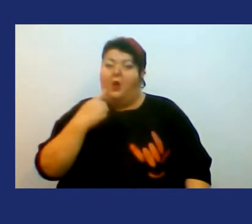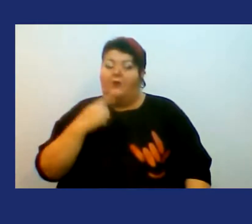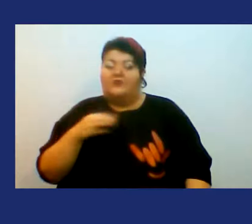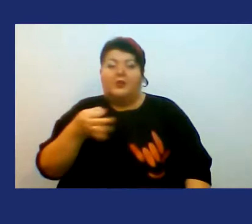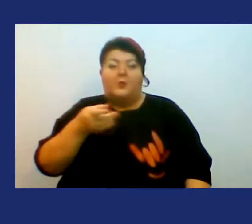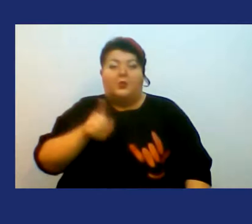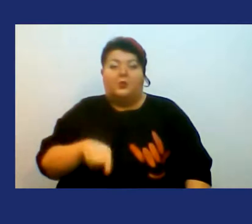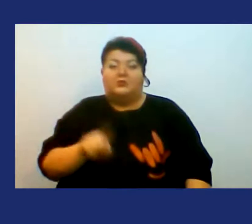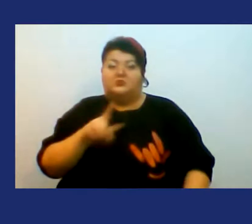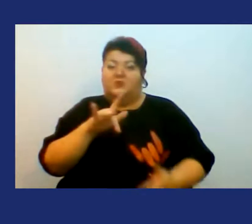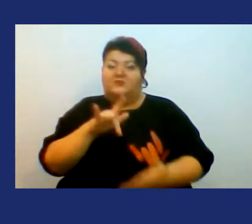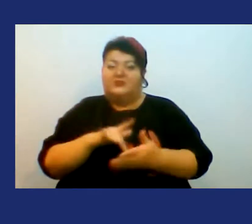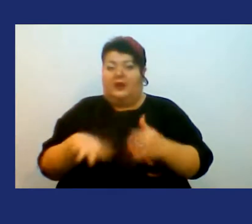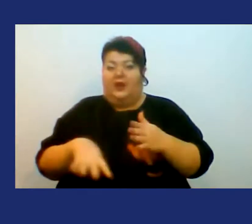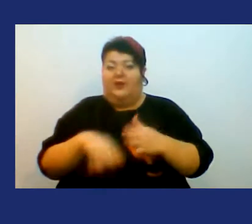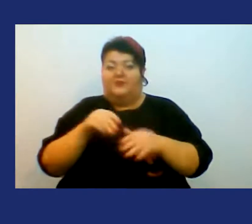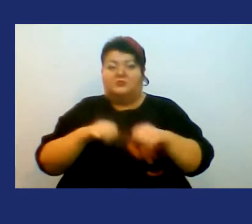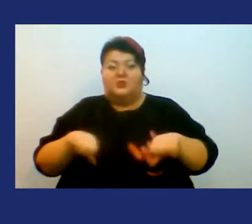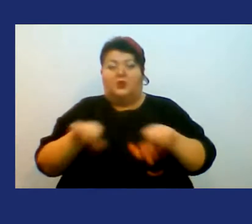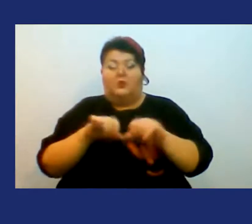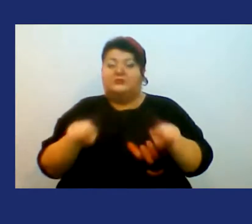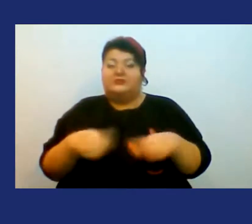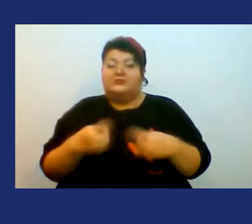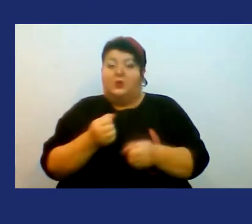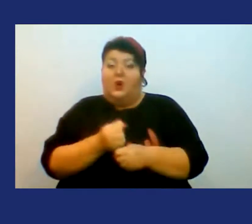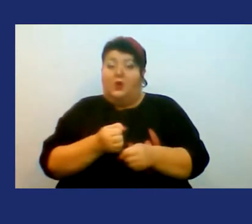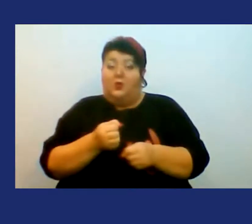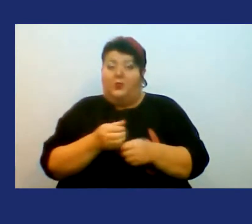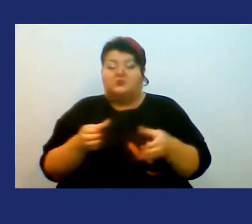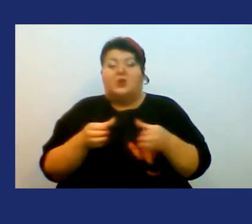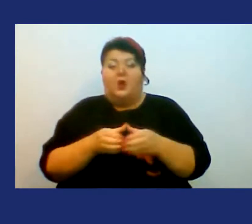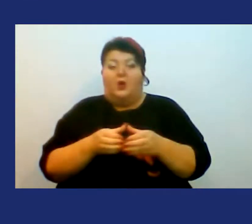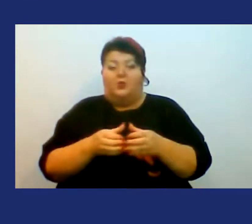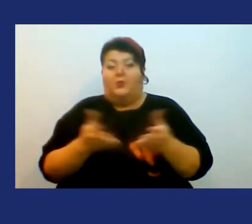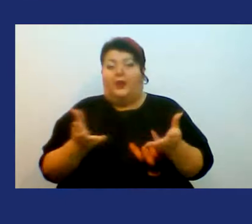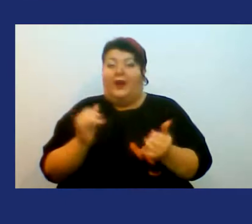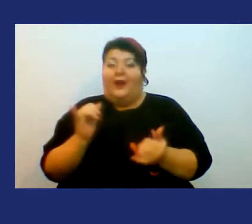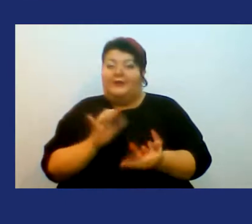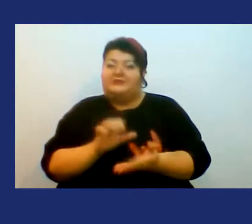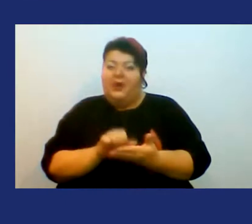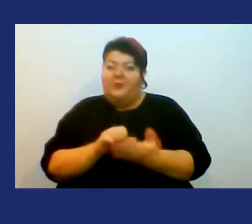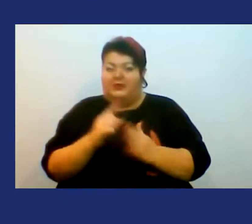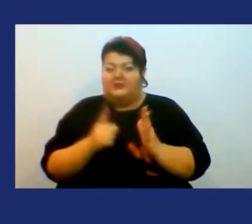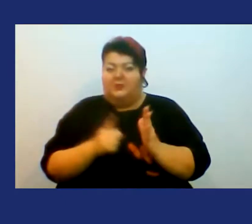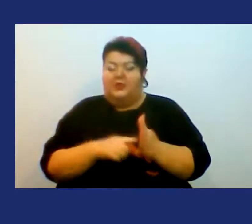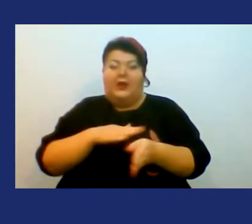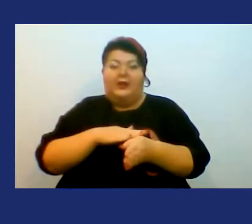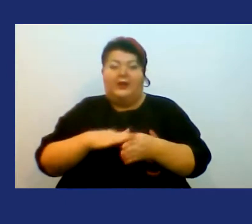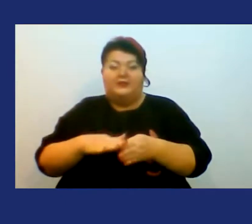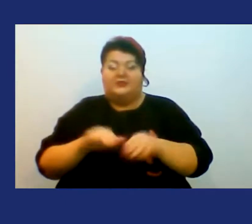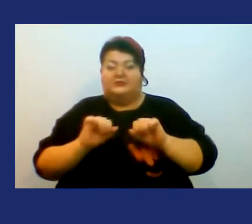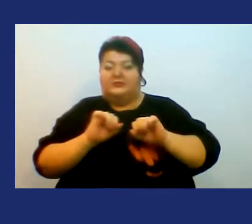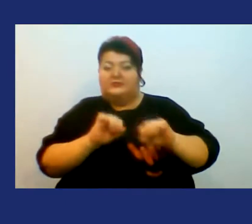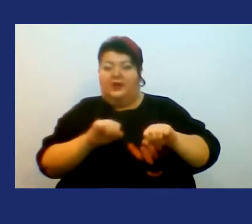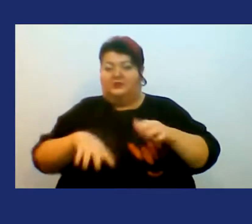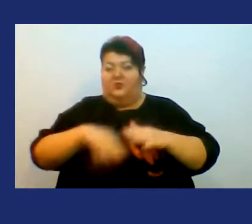inclusion. Election code. Ms. Irina has already mentioned that we have created a working group